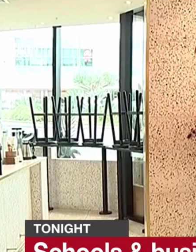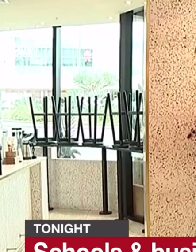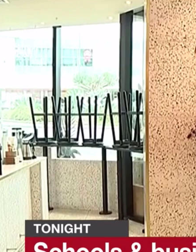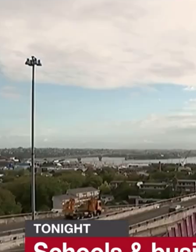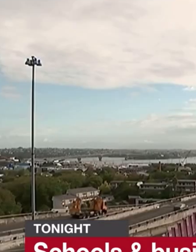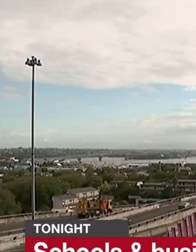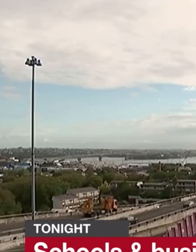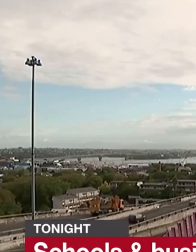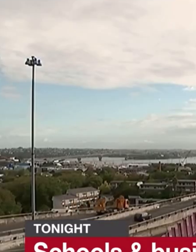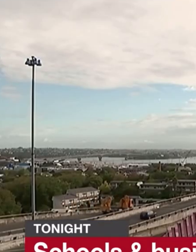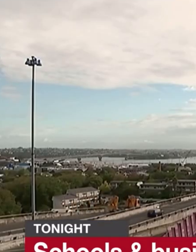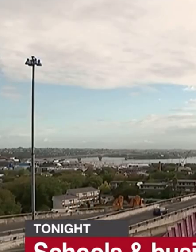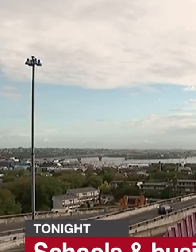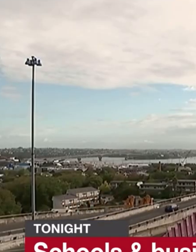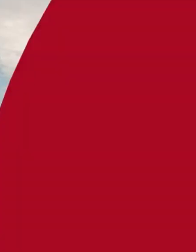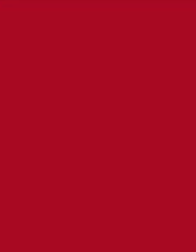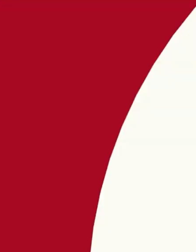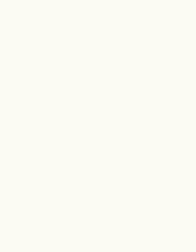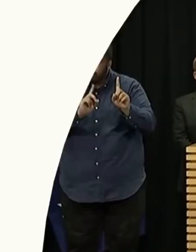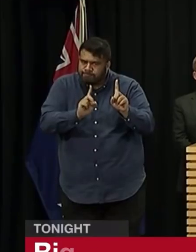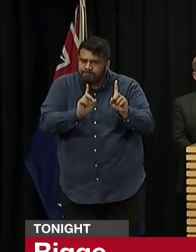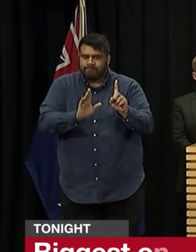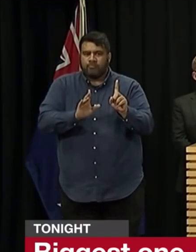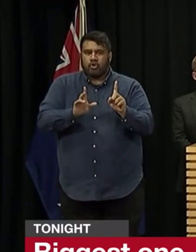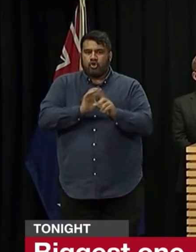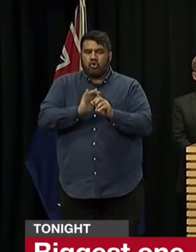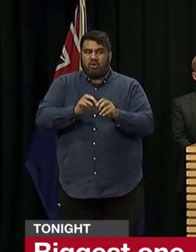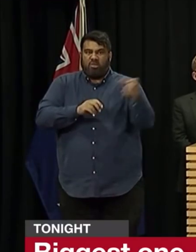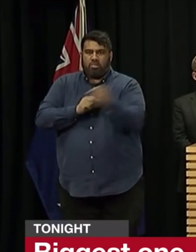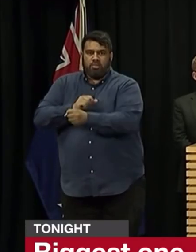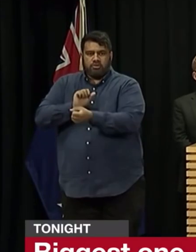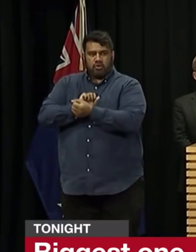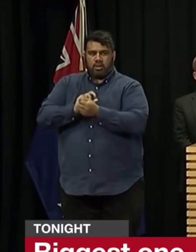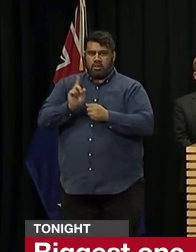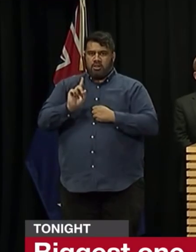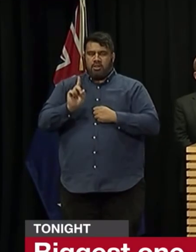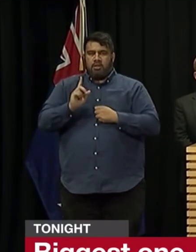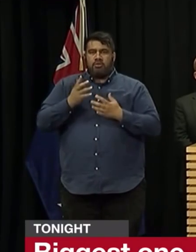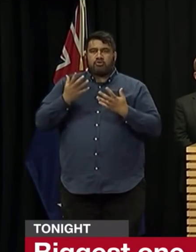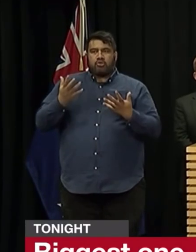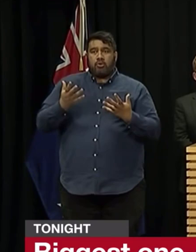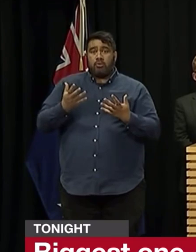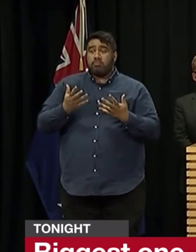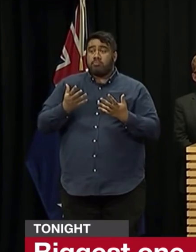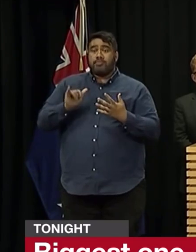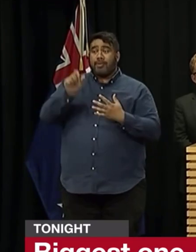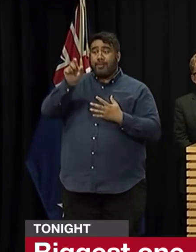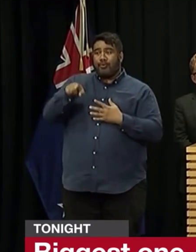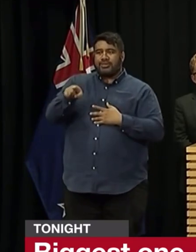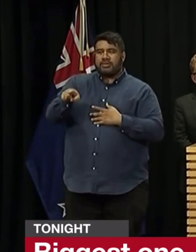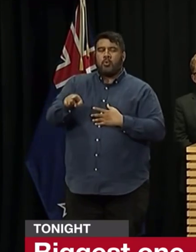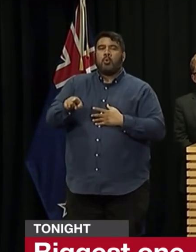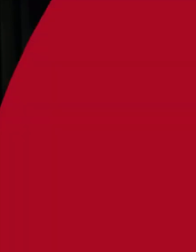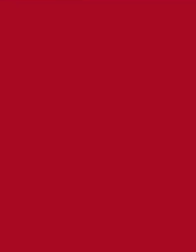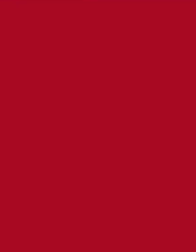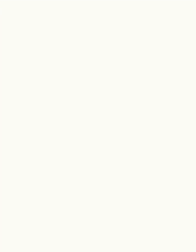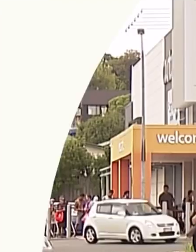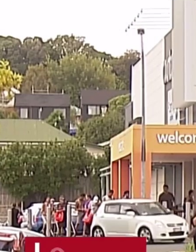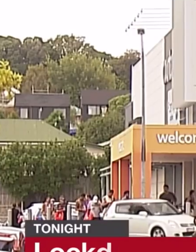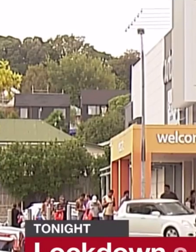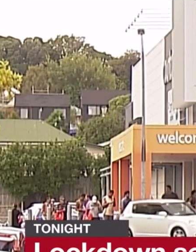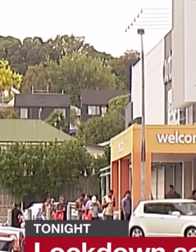across the country effectively close. The health ministry accepts the virus, has done it. Community transmission is happening.